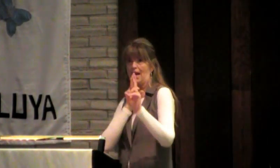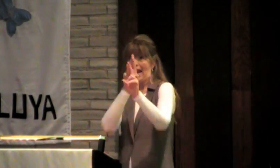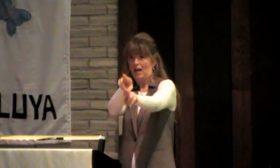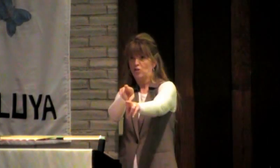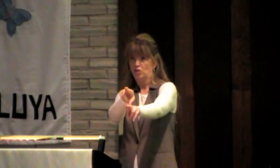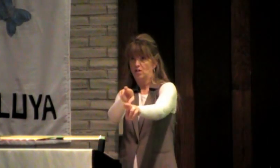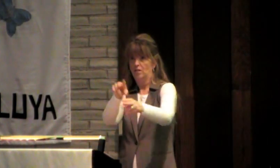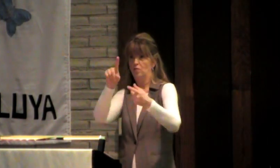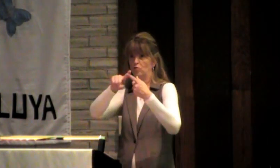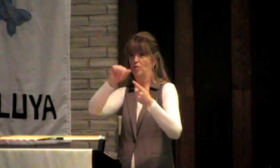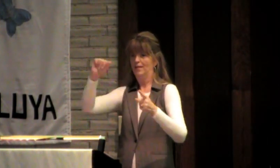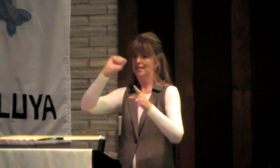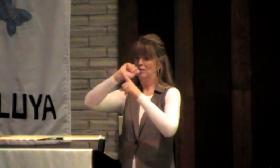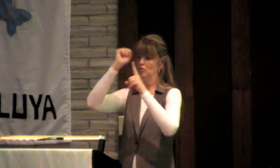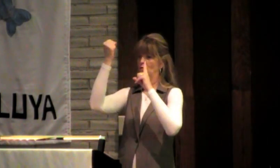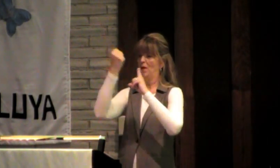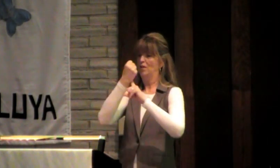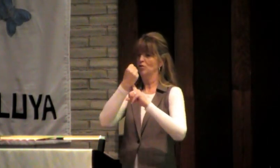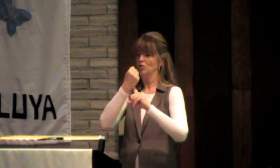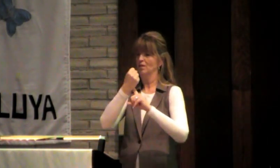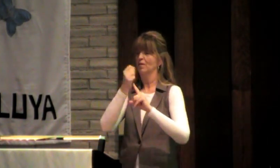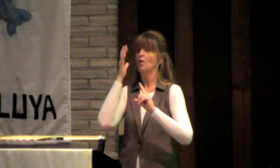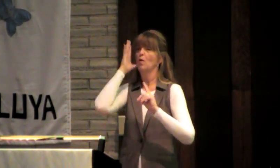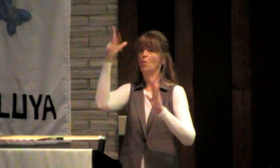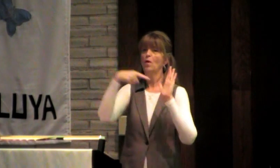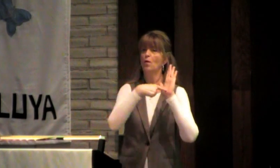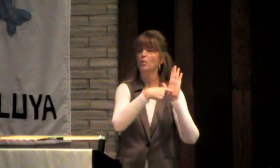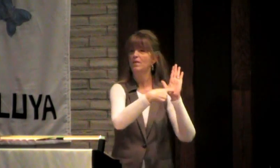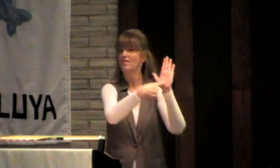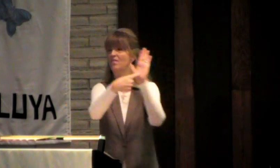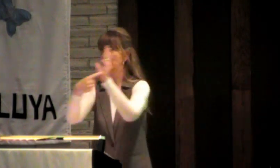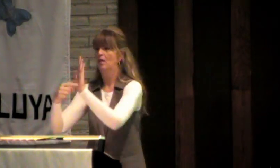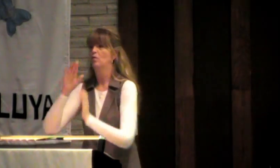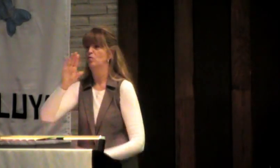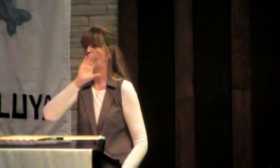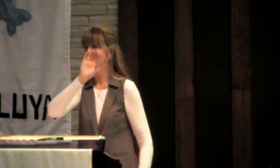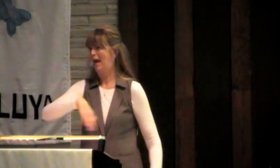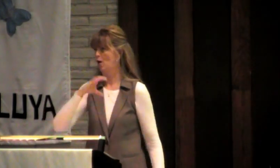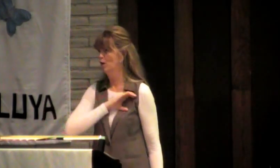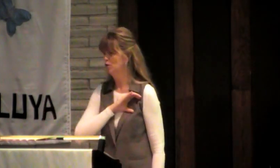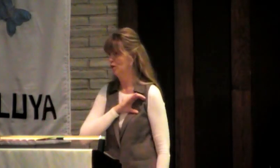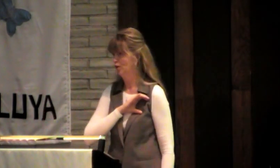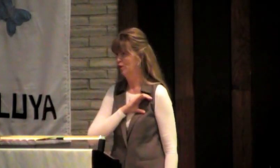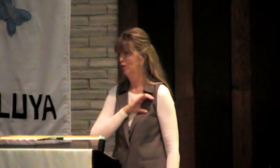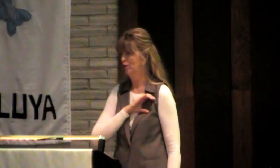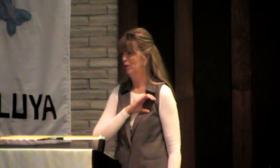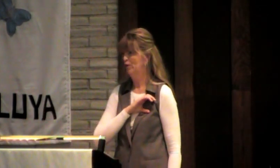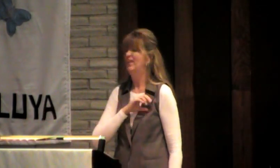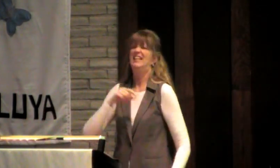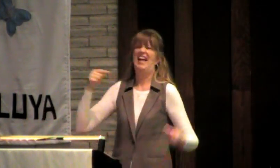So your reaction to a situation will reflect your character. Have you heard